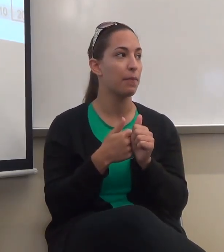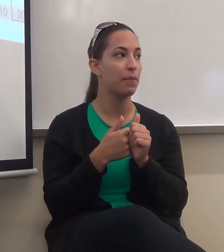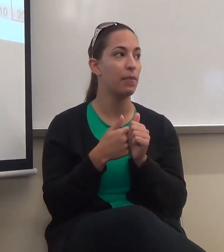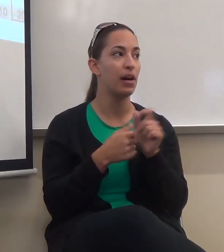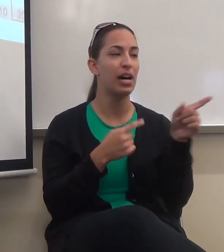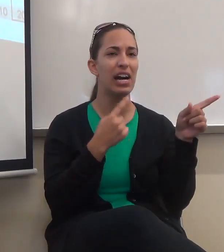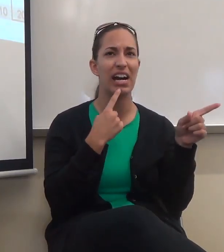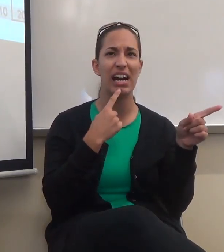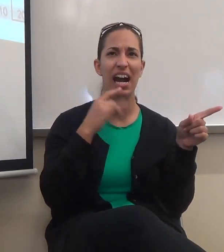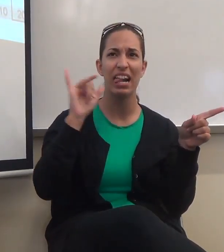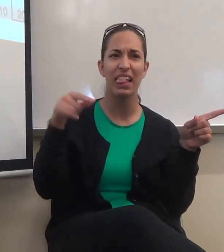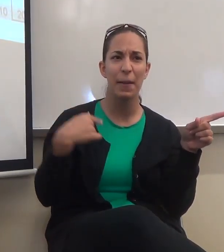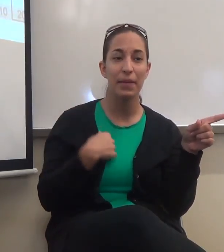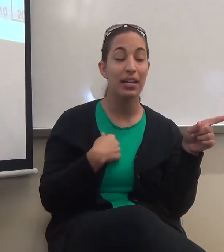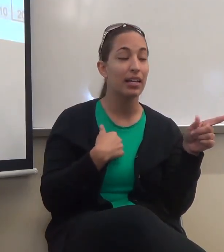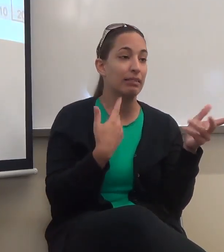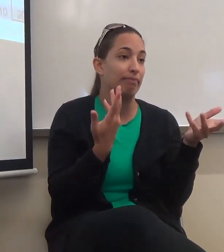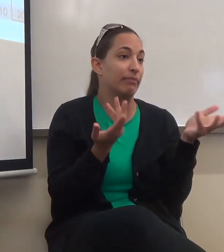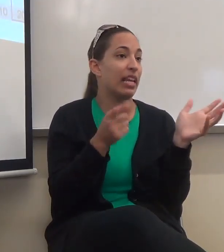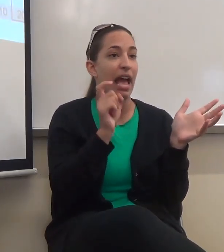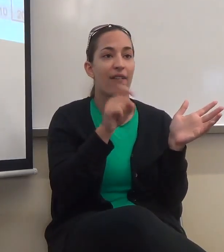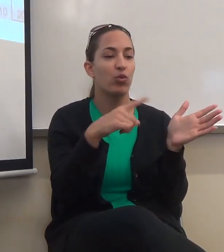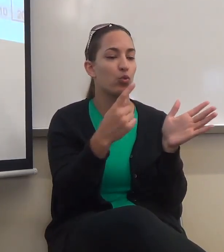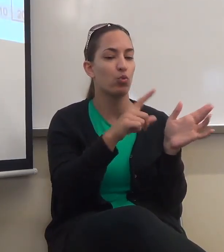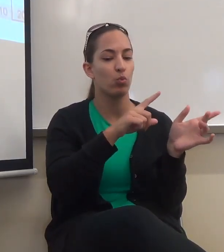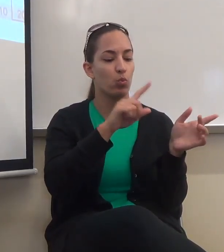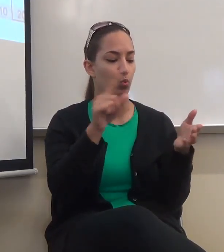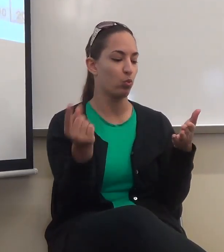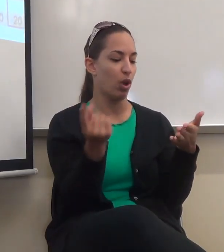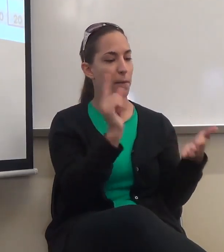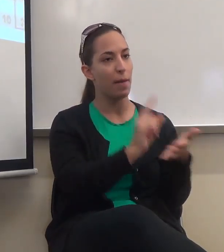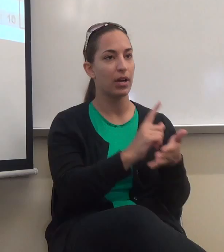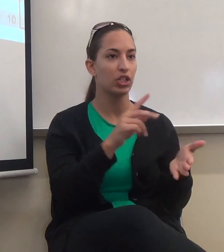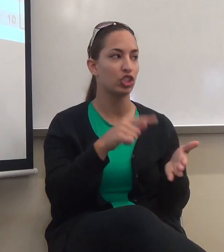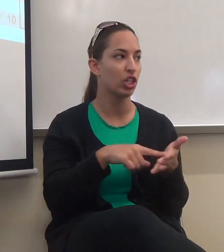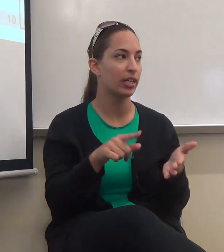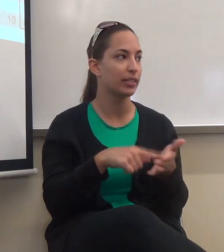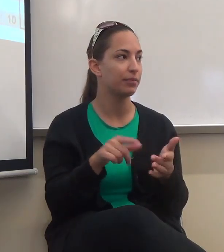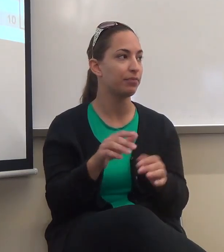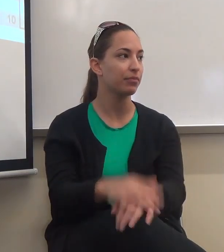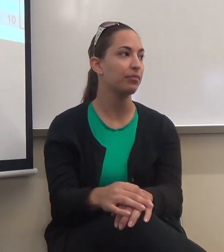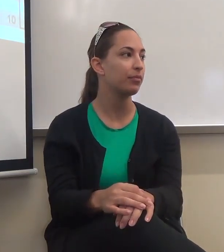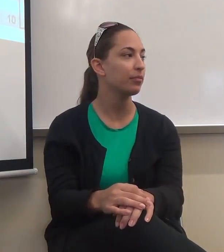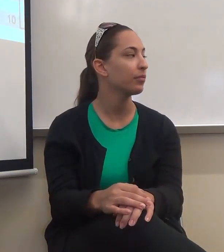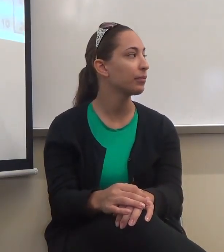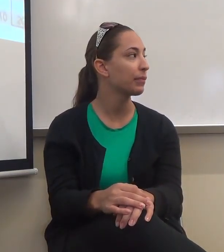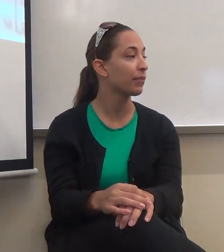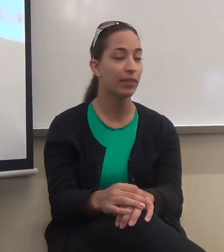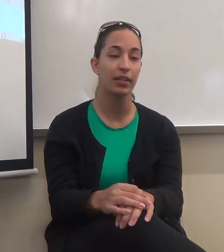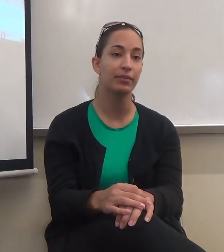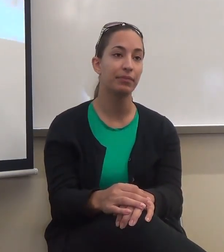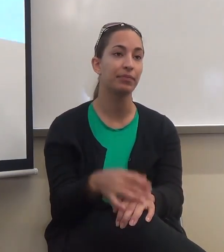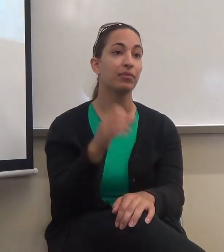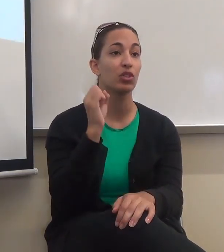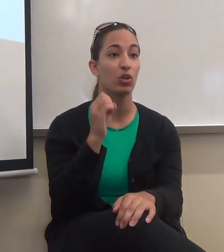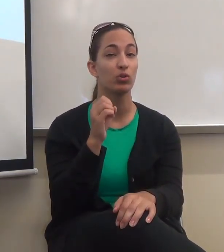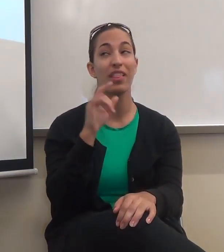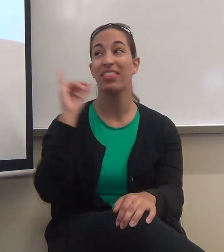have to come up and look. Okay? So yeah, that's my only concern. But largely, you guys are in